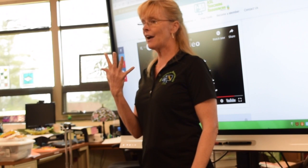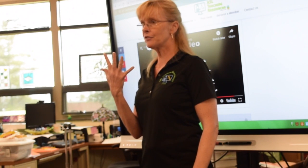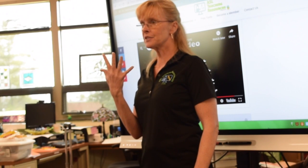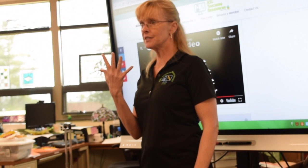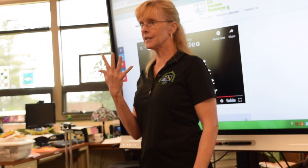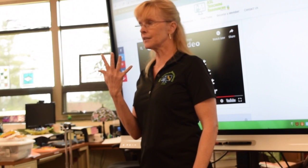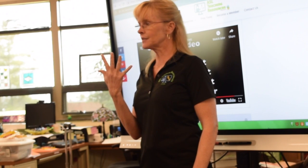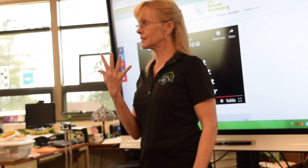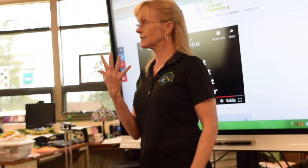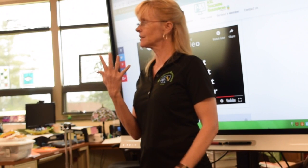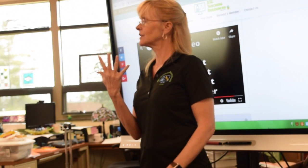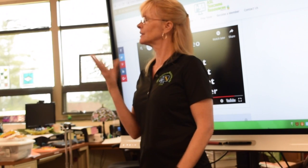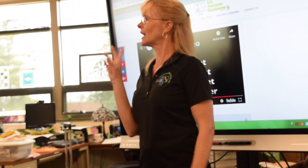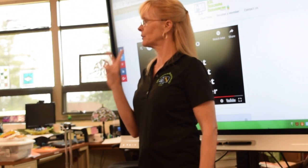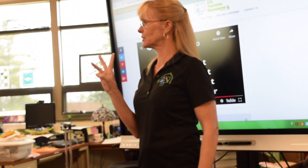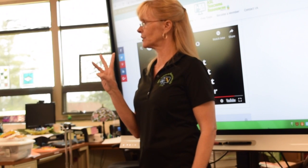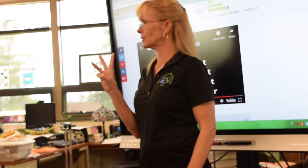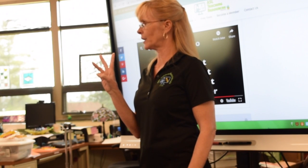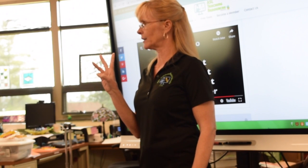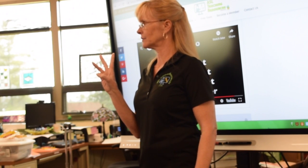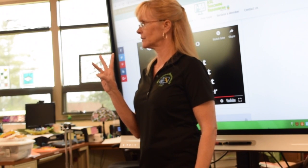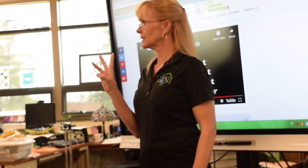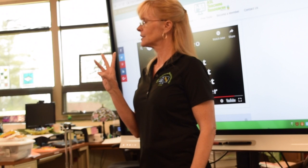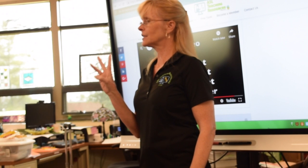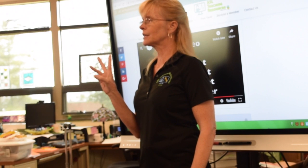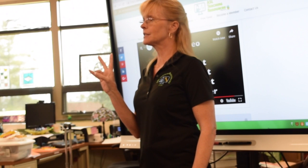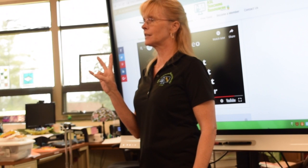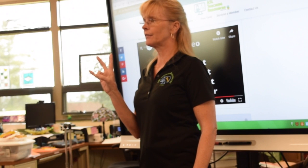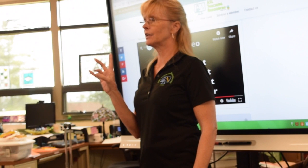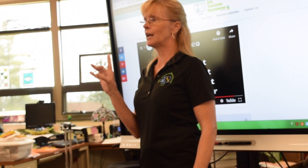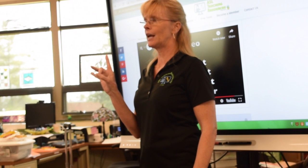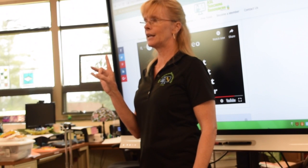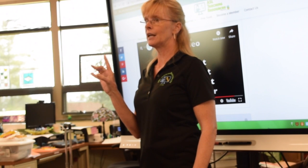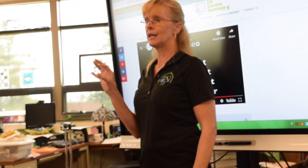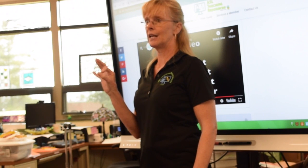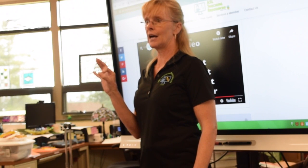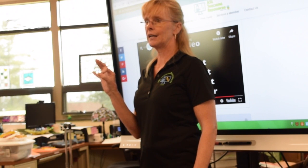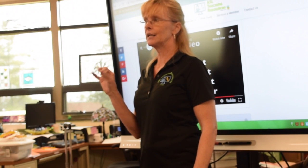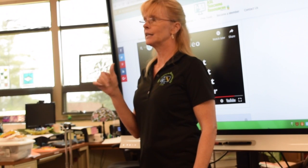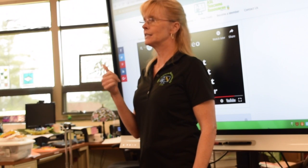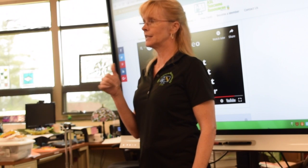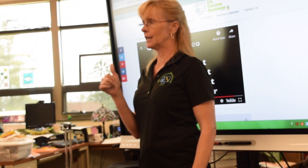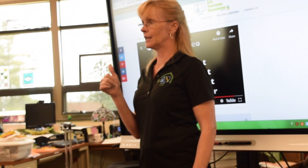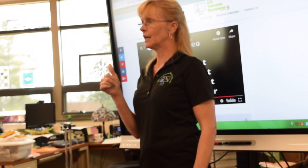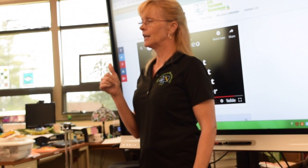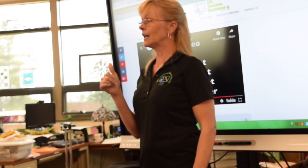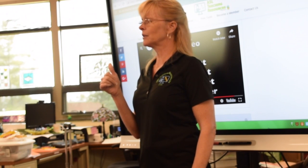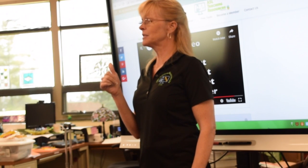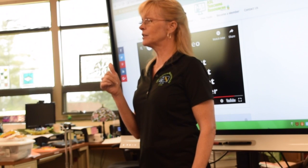for 6. Now we turn it around. 6, 7, 8, 9, 10. Now let me see your